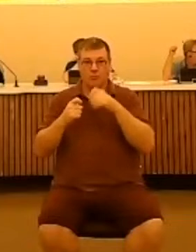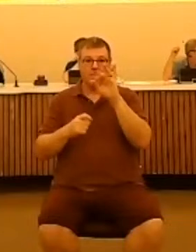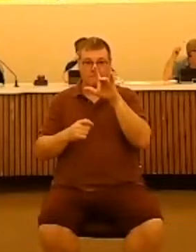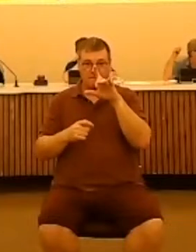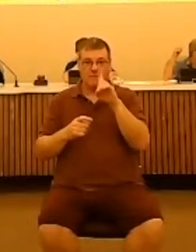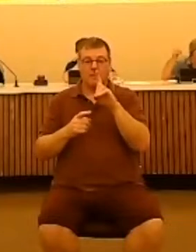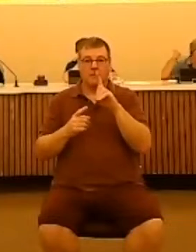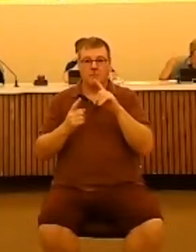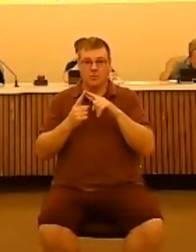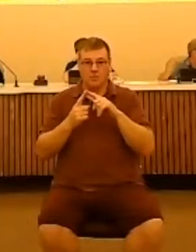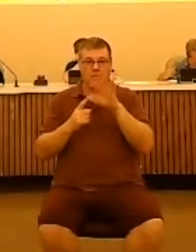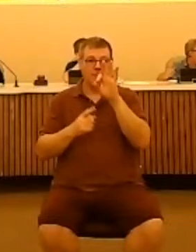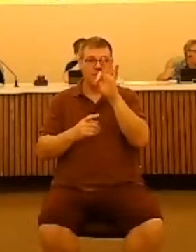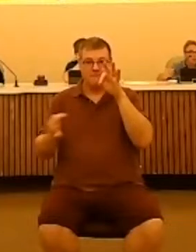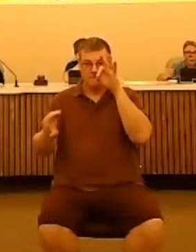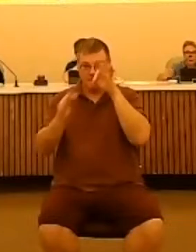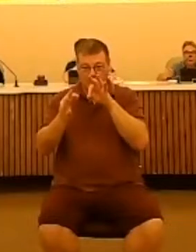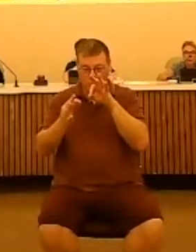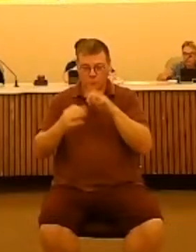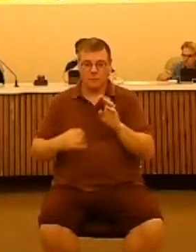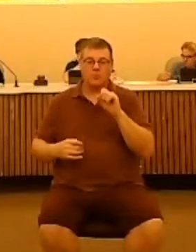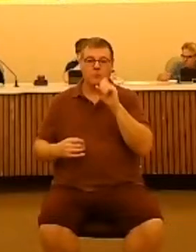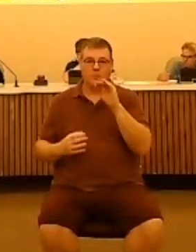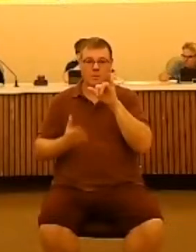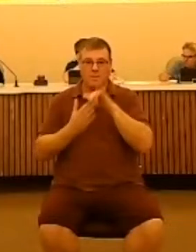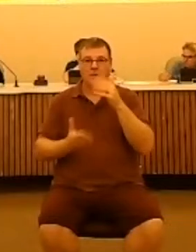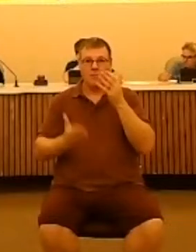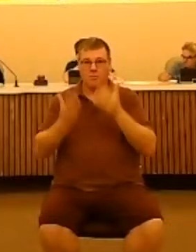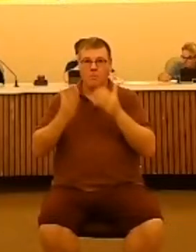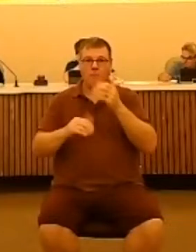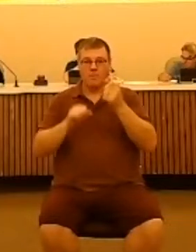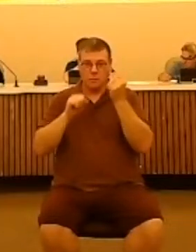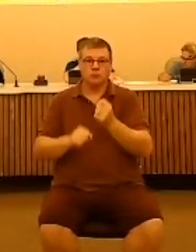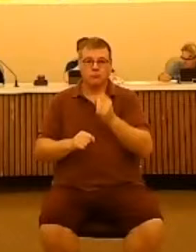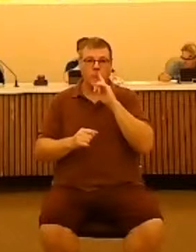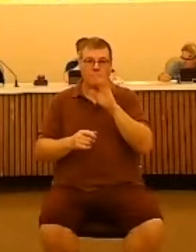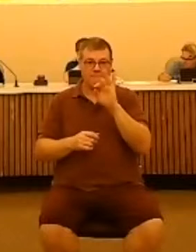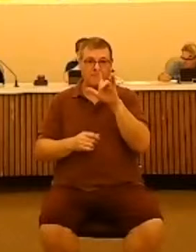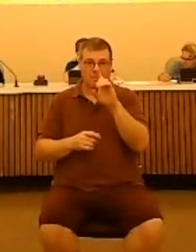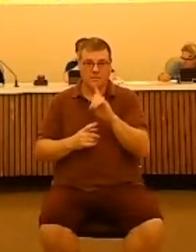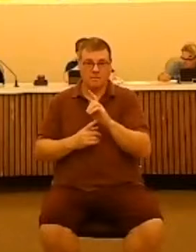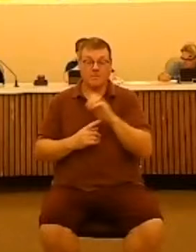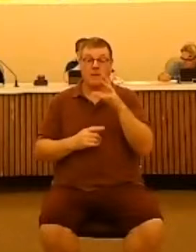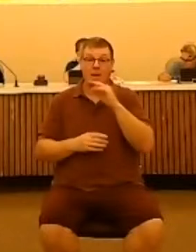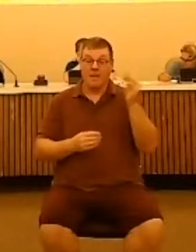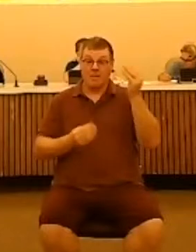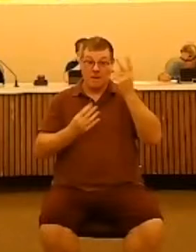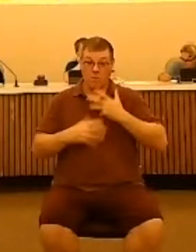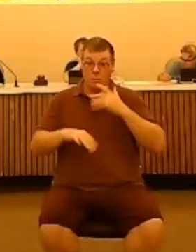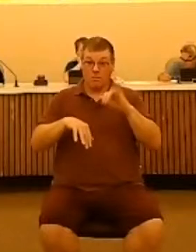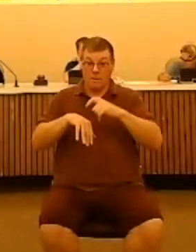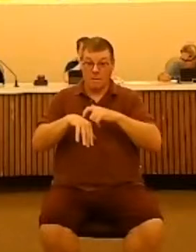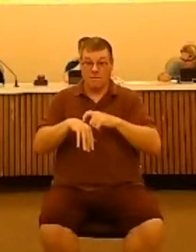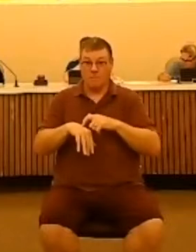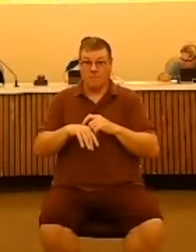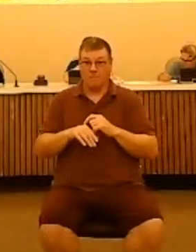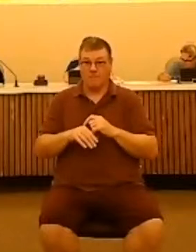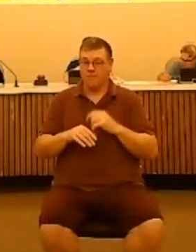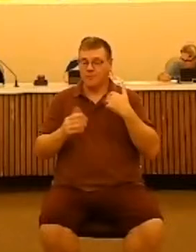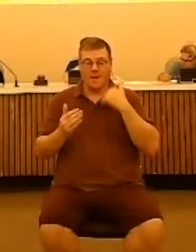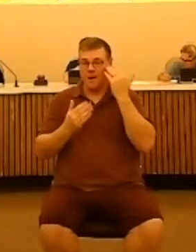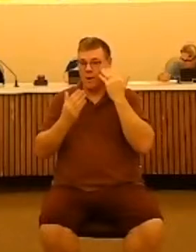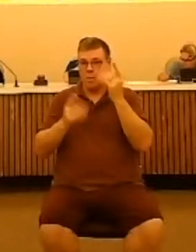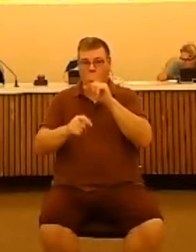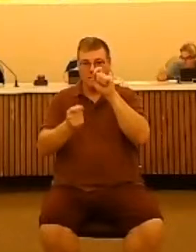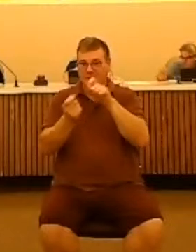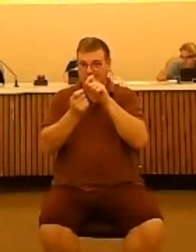or electromagnetic force. Right. So it was probably the strength of the field. And they Okay. told us at that time that, like, let's say, and I don't know the